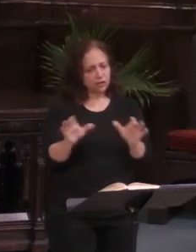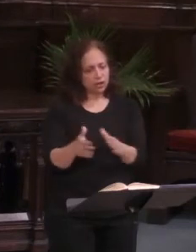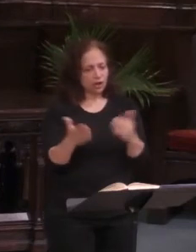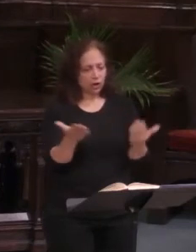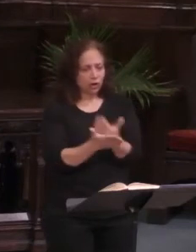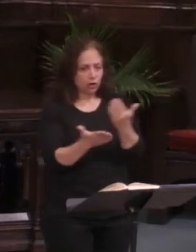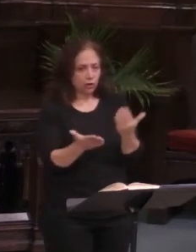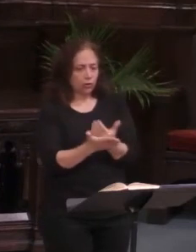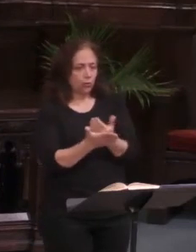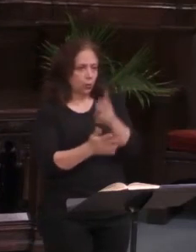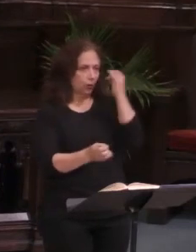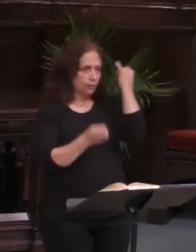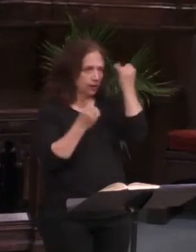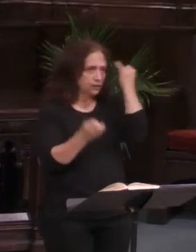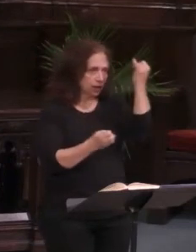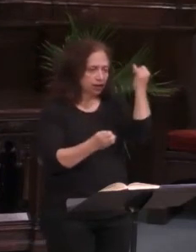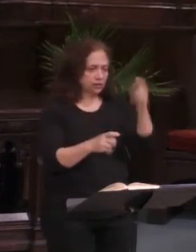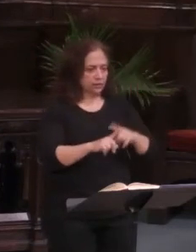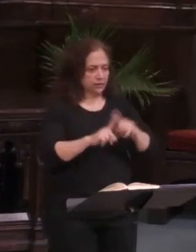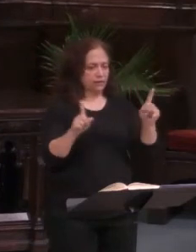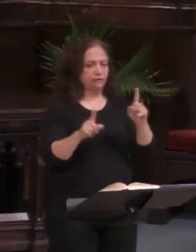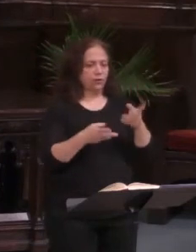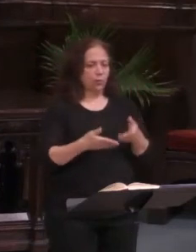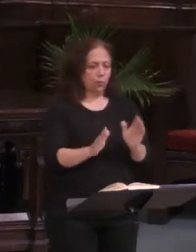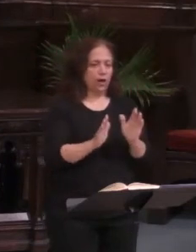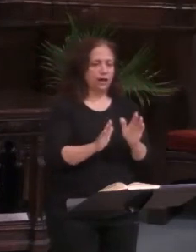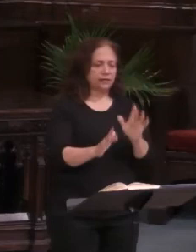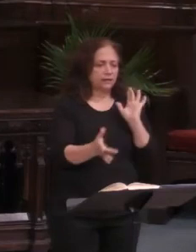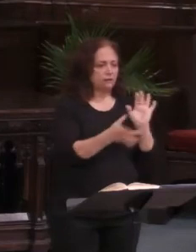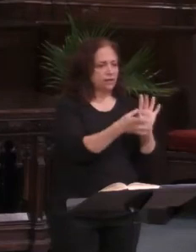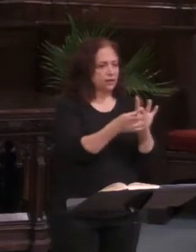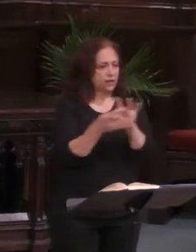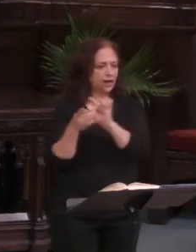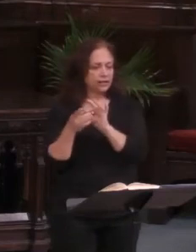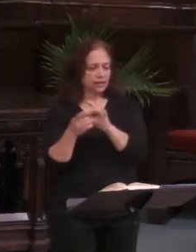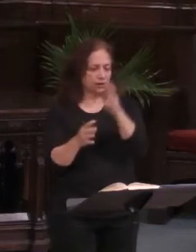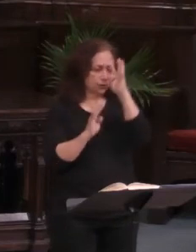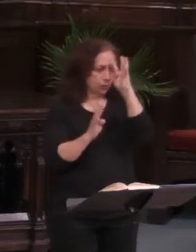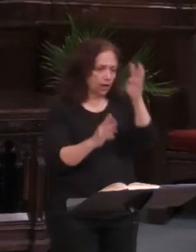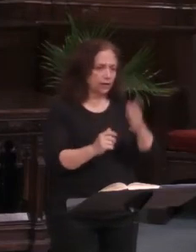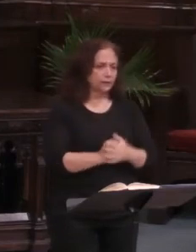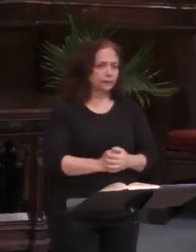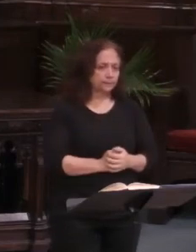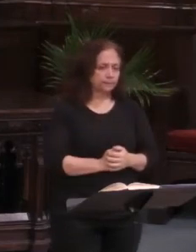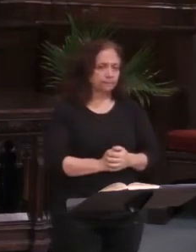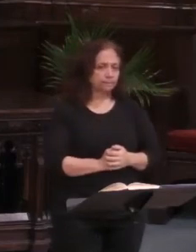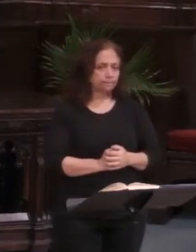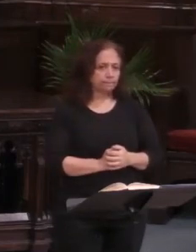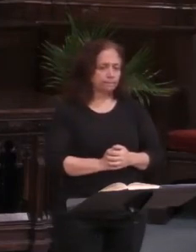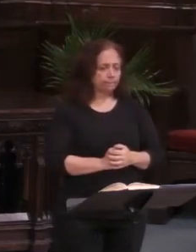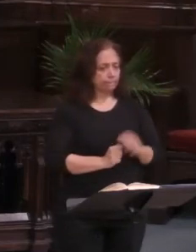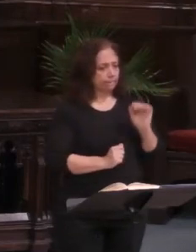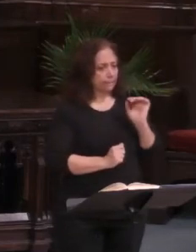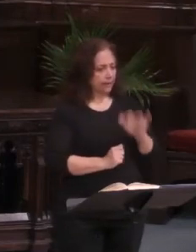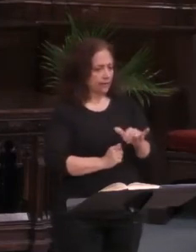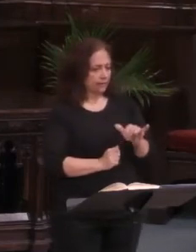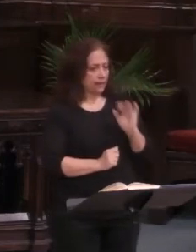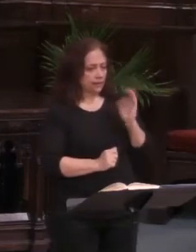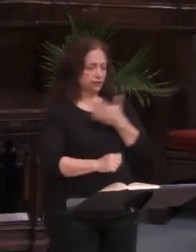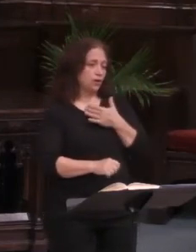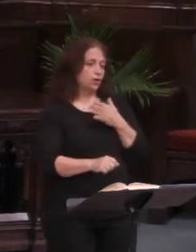new imagination, different ways of connecting and creating. That's our